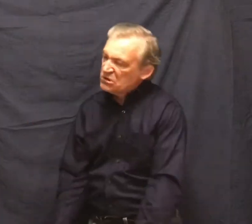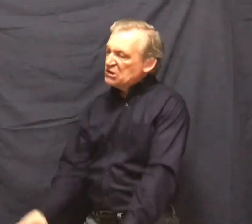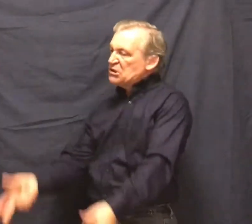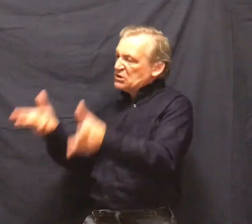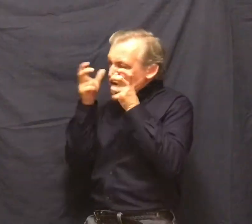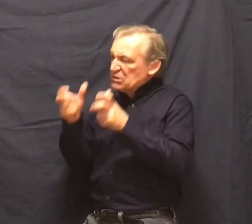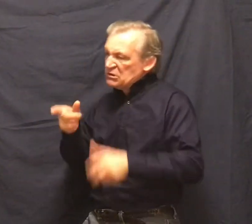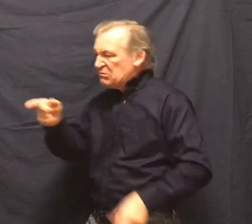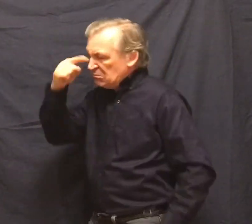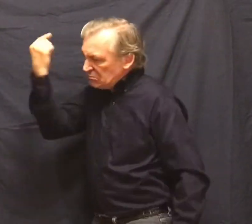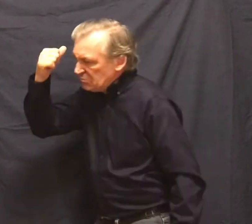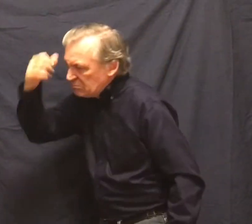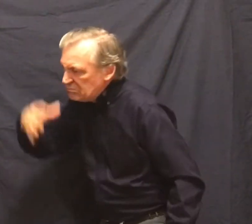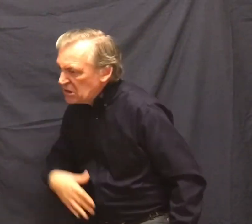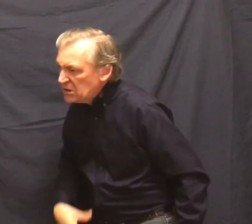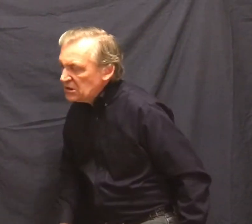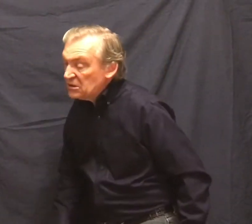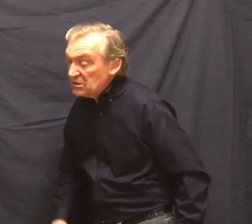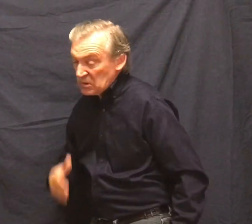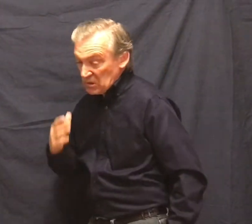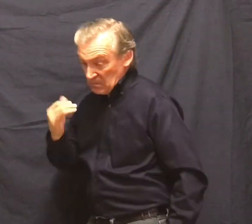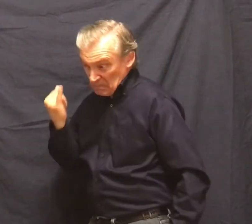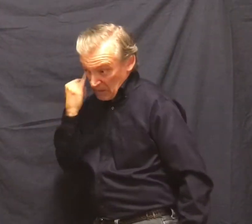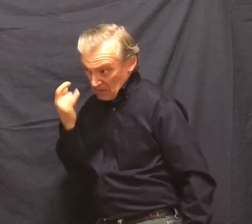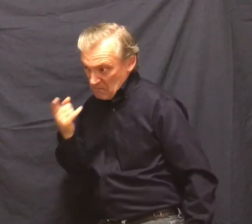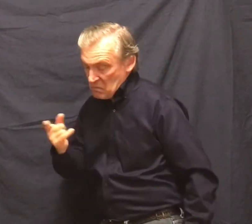You know what I can do to you if you open your trap?